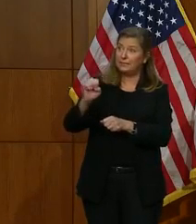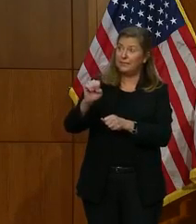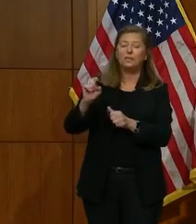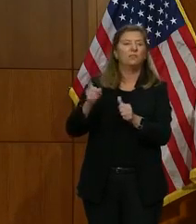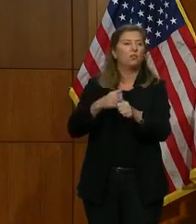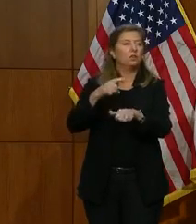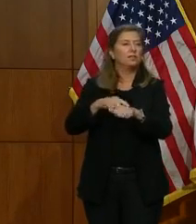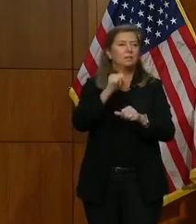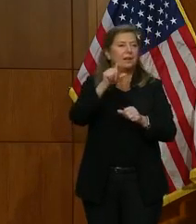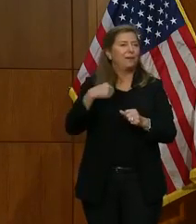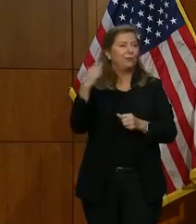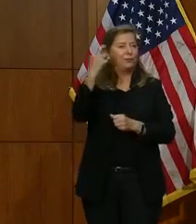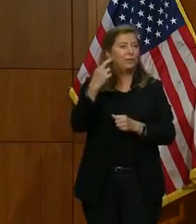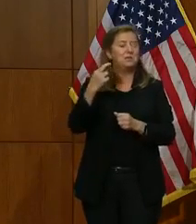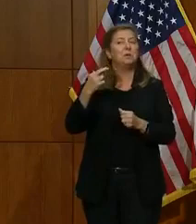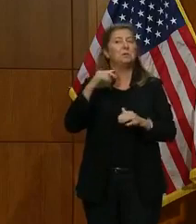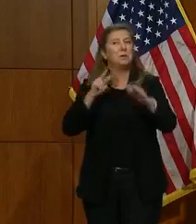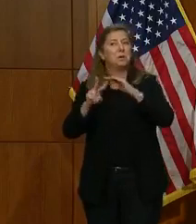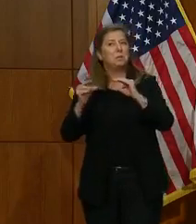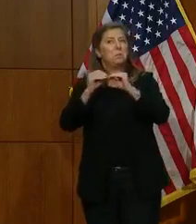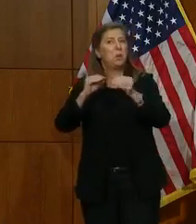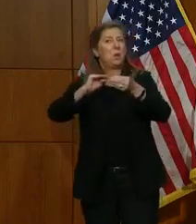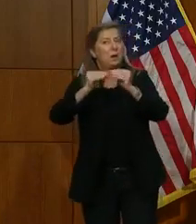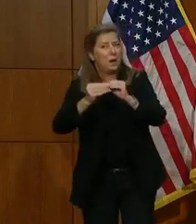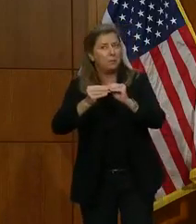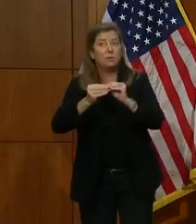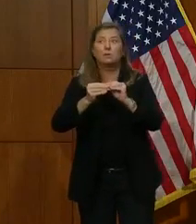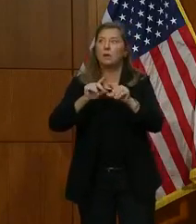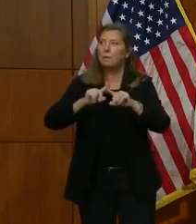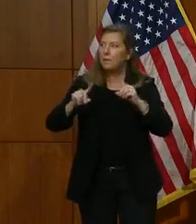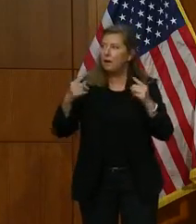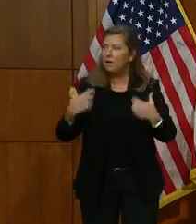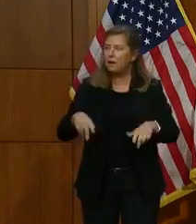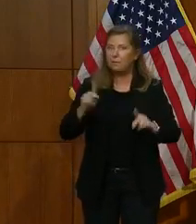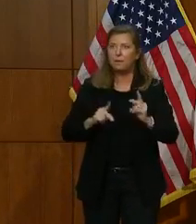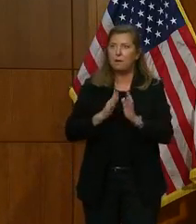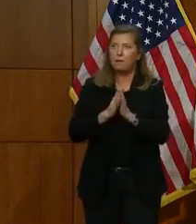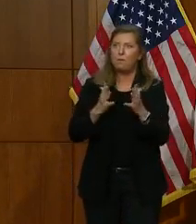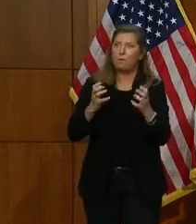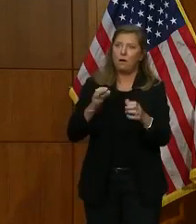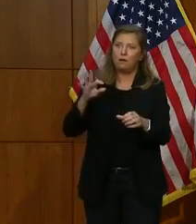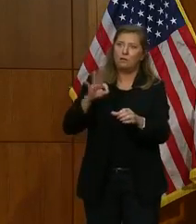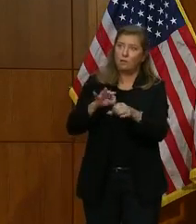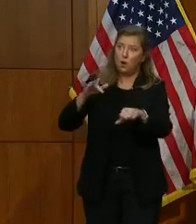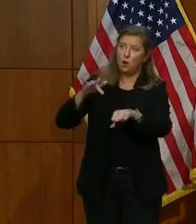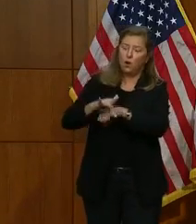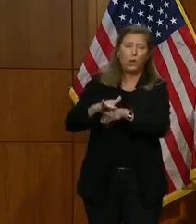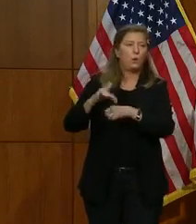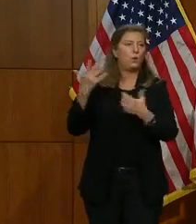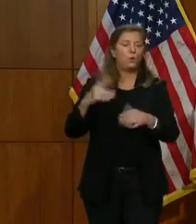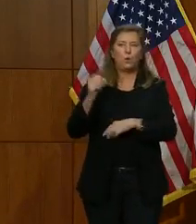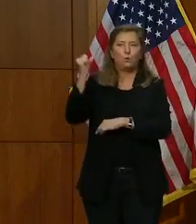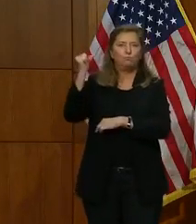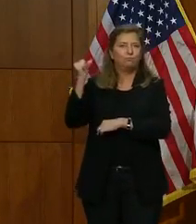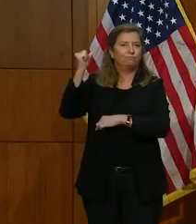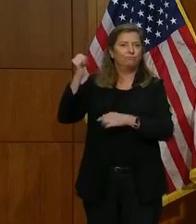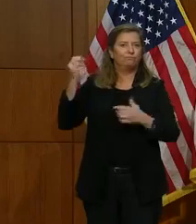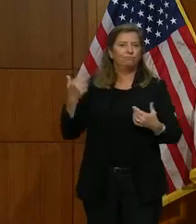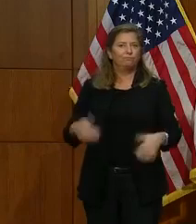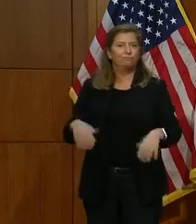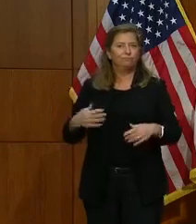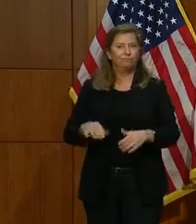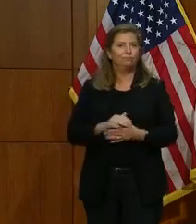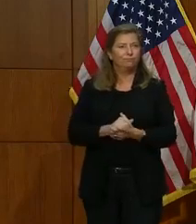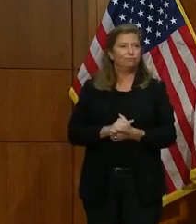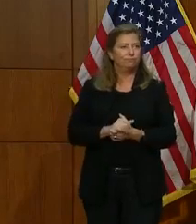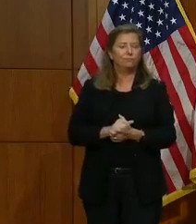higher numbers, but the enthusiasm Virginians showed for casting early ballots is unprecedented.